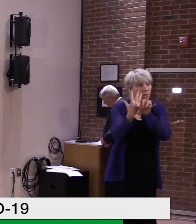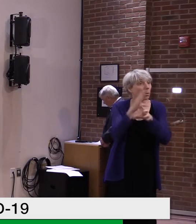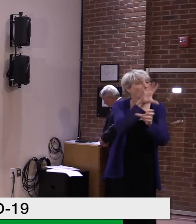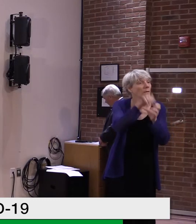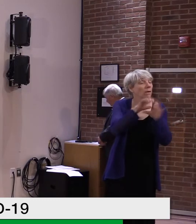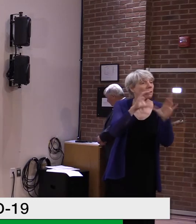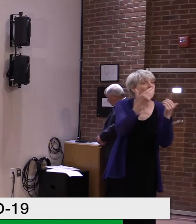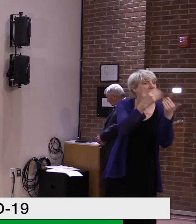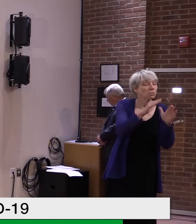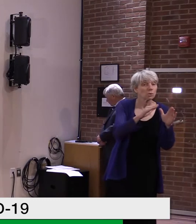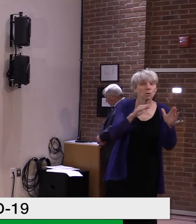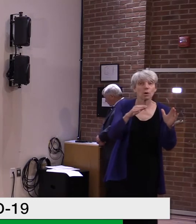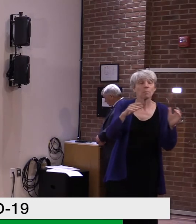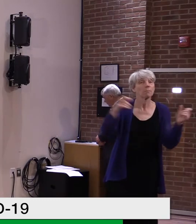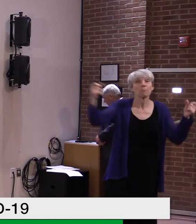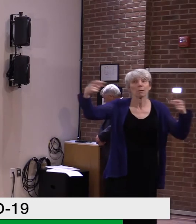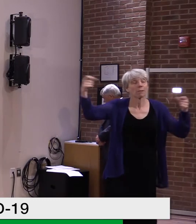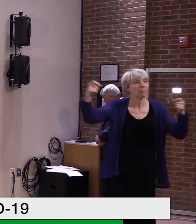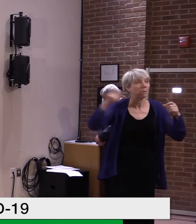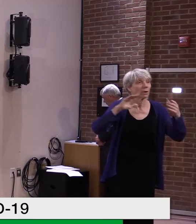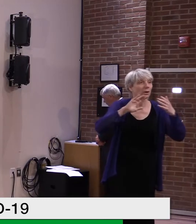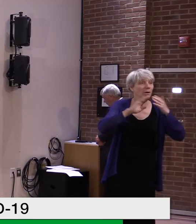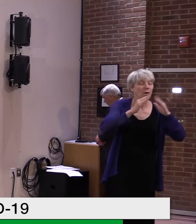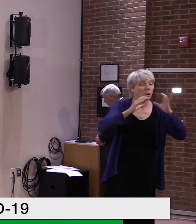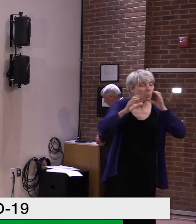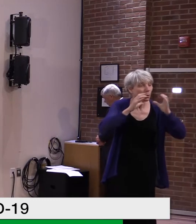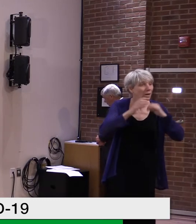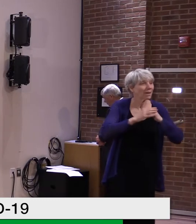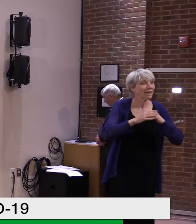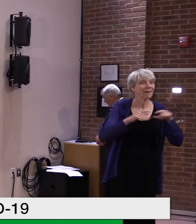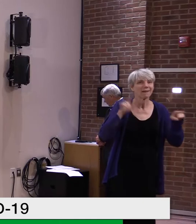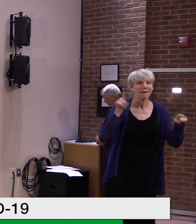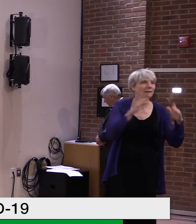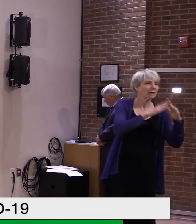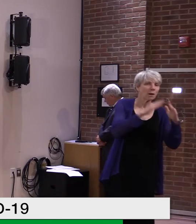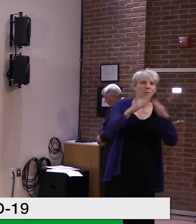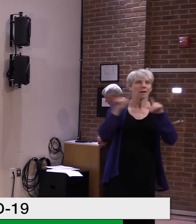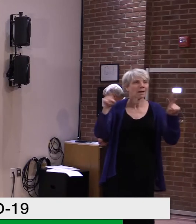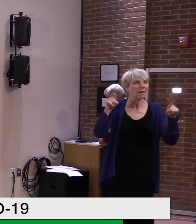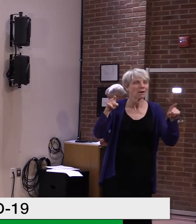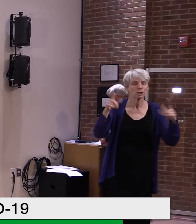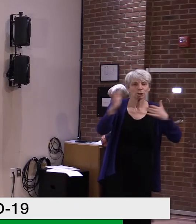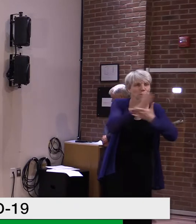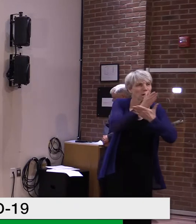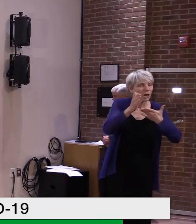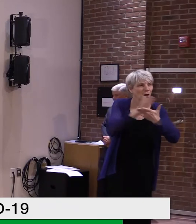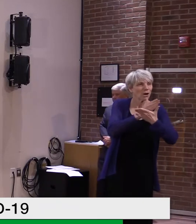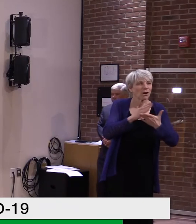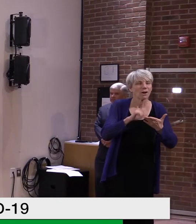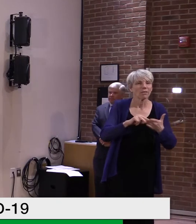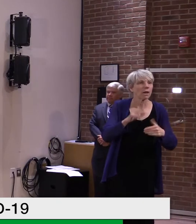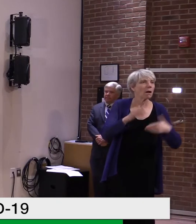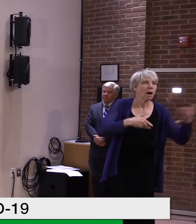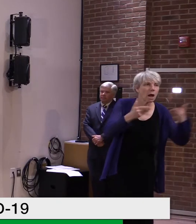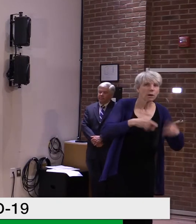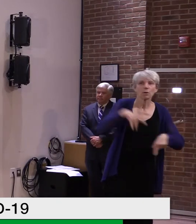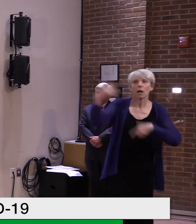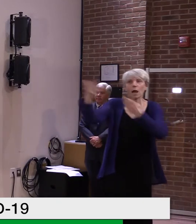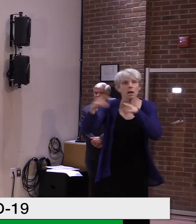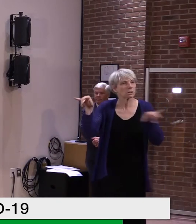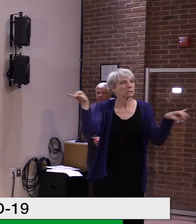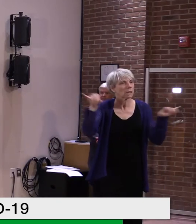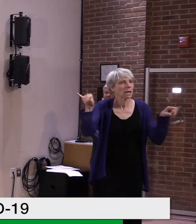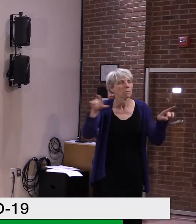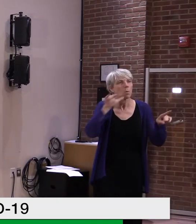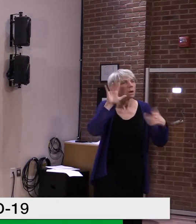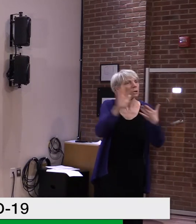from one community to another, so that we don't replicate some of the education that we have